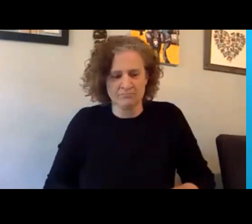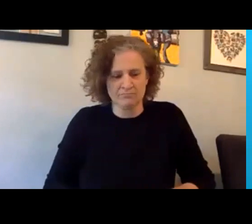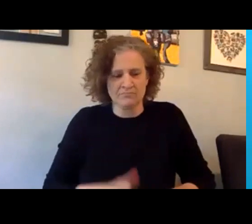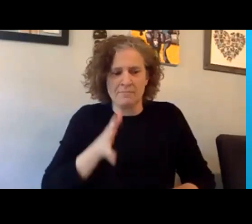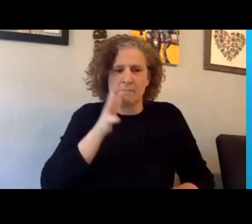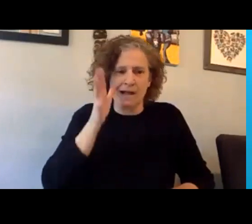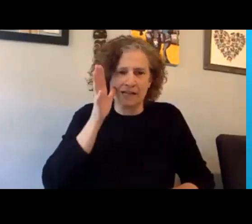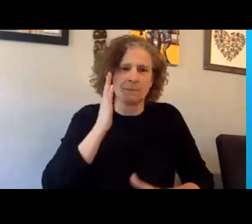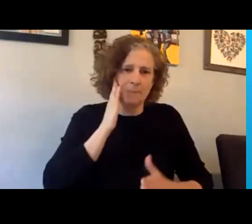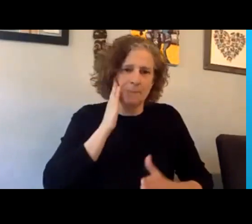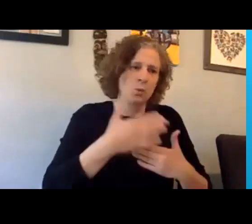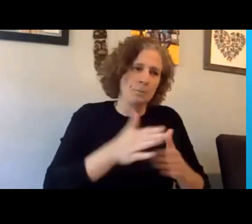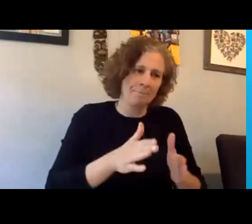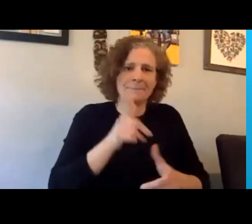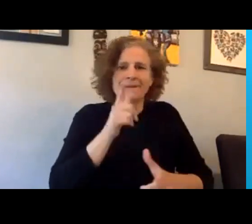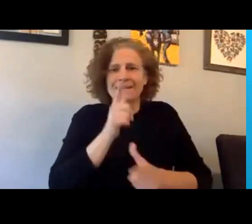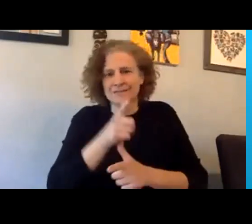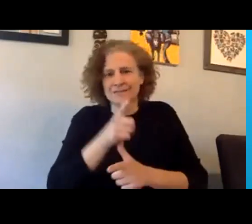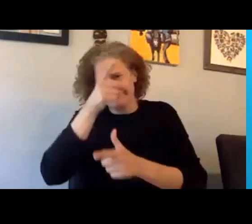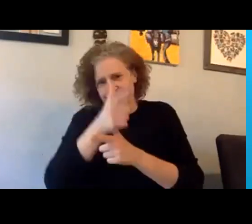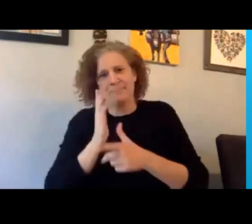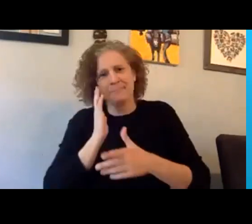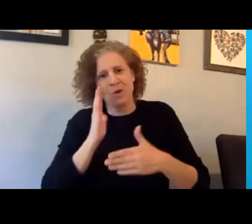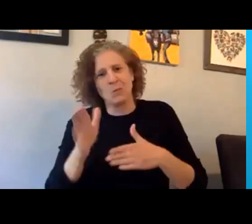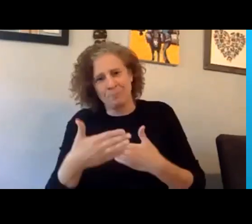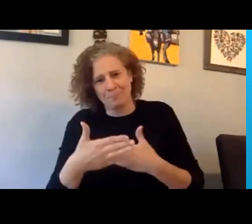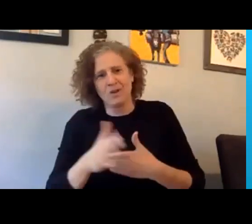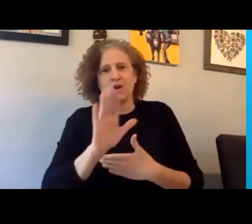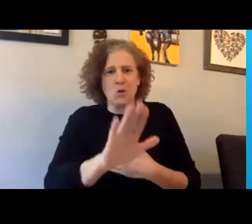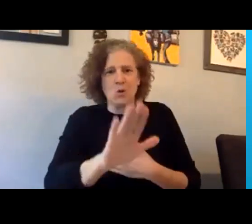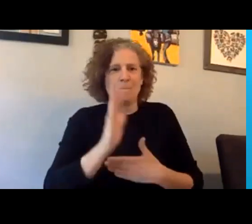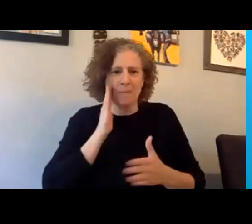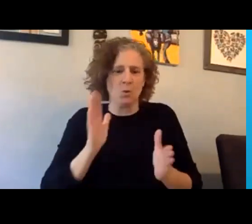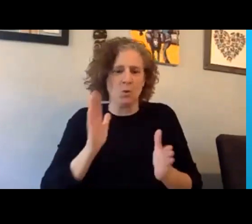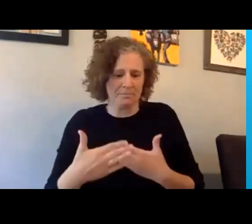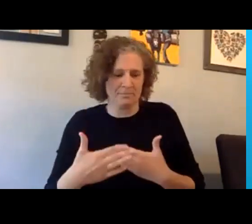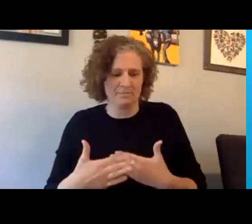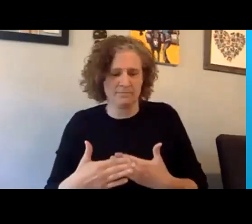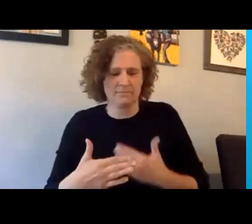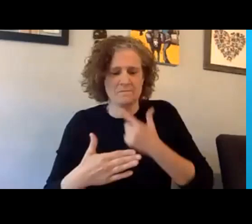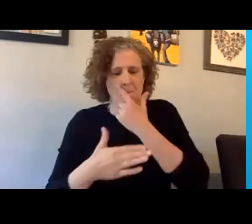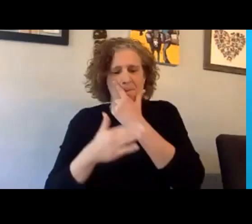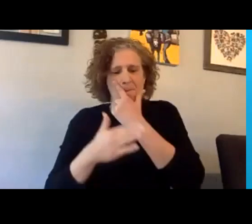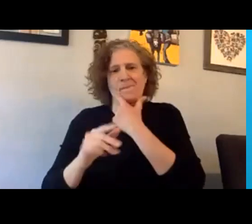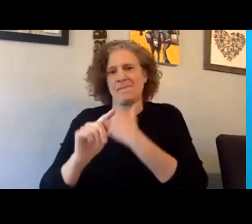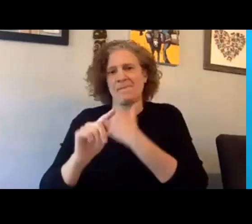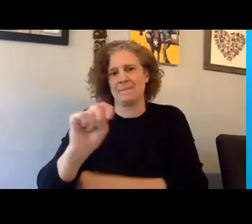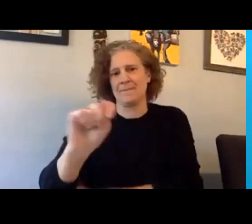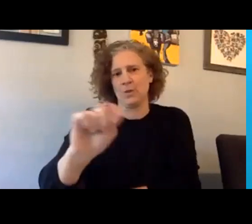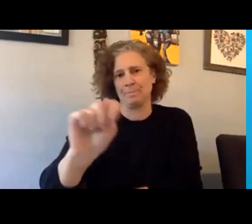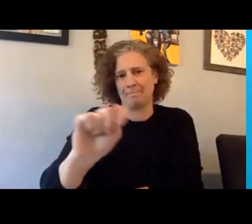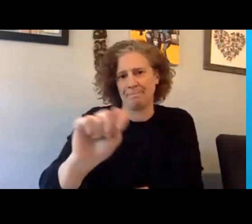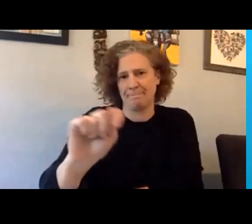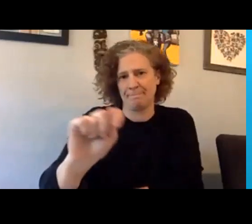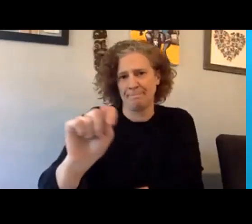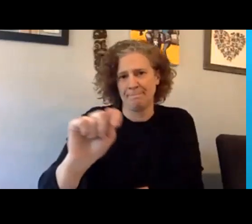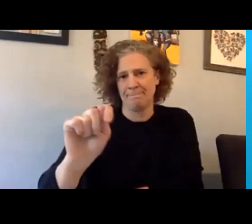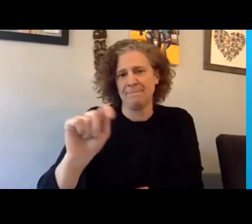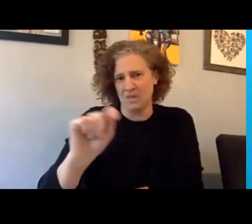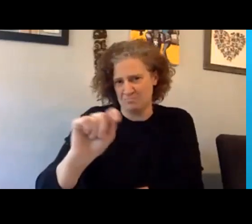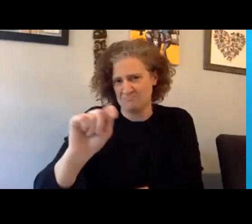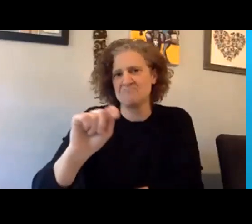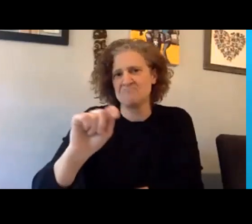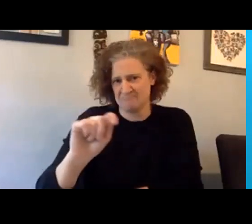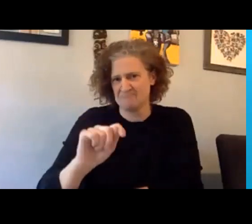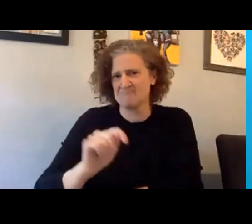this way. Either one is fine. Parents' bedroom, sisters, brothers' bedroom, your bedroom.